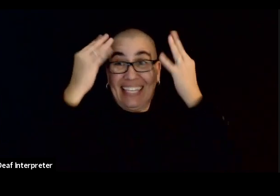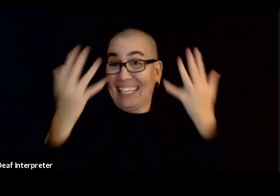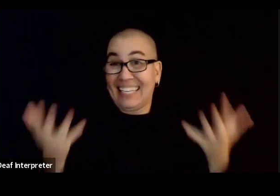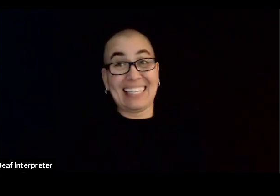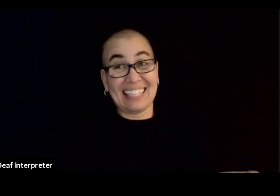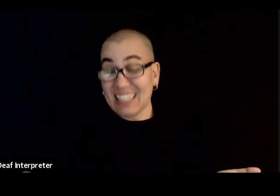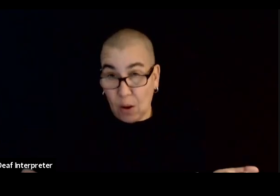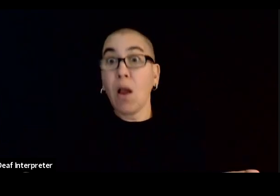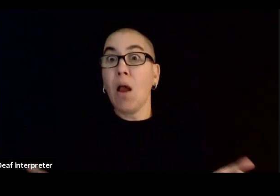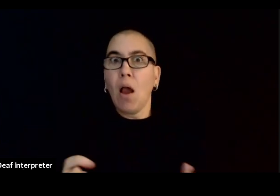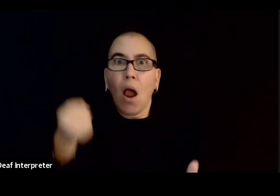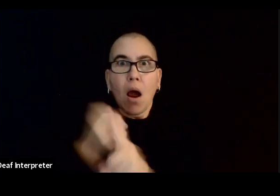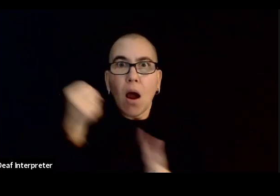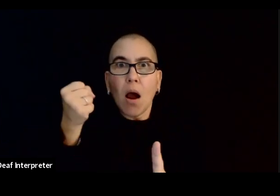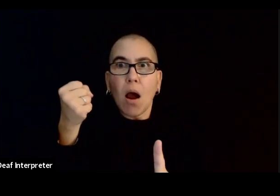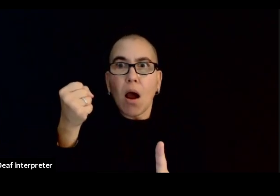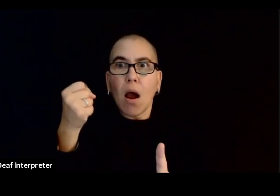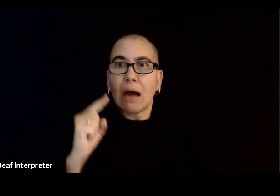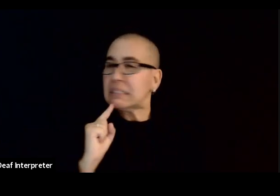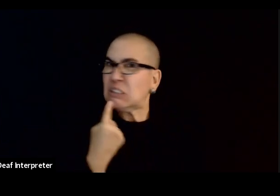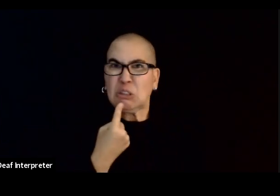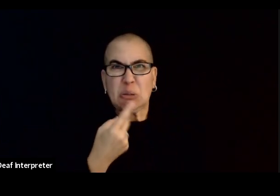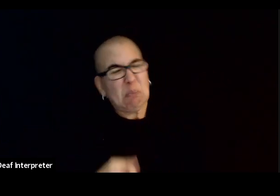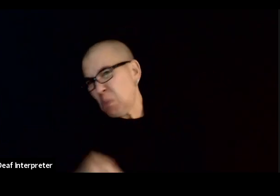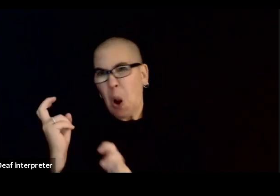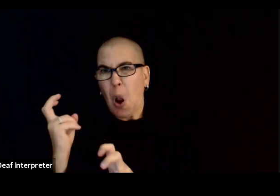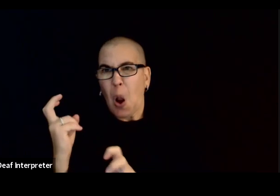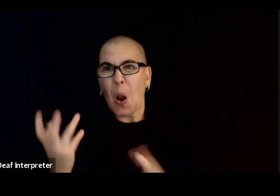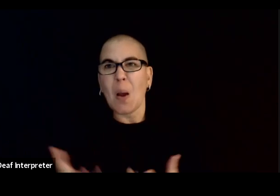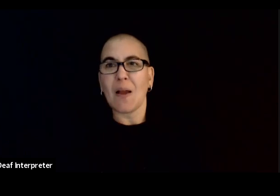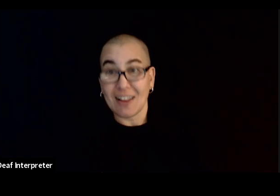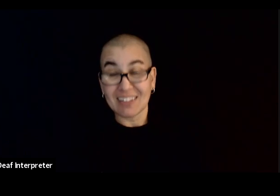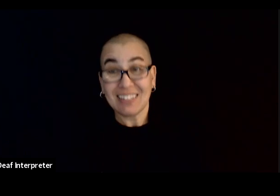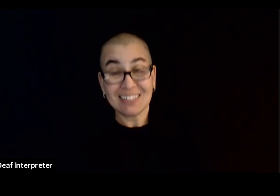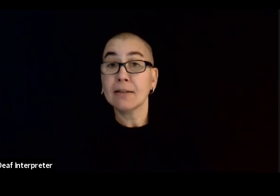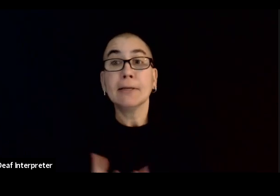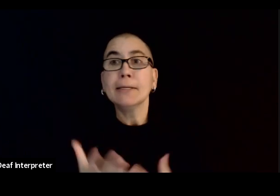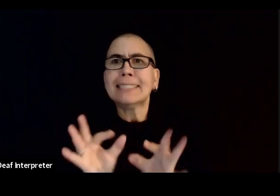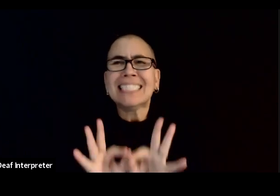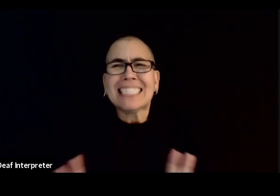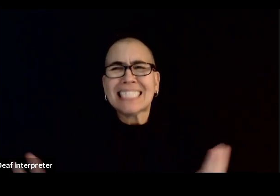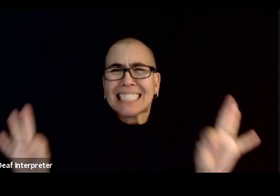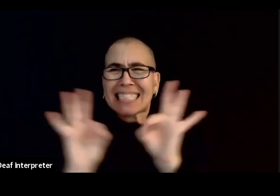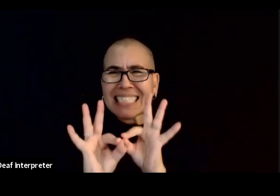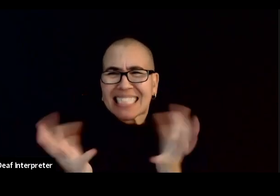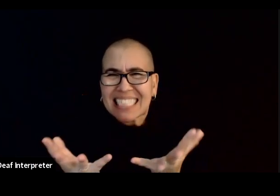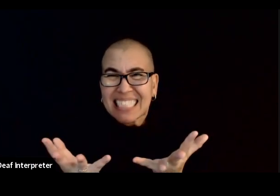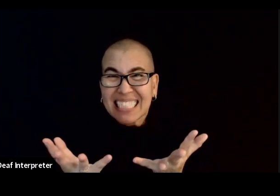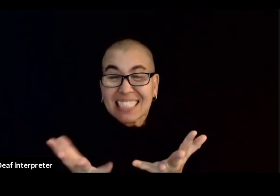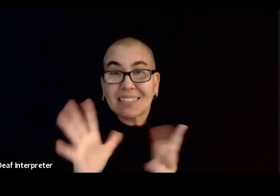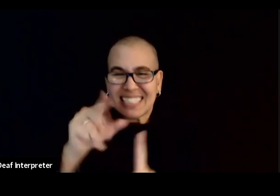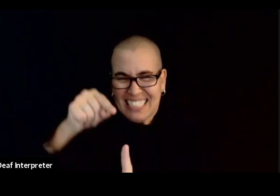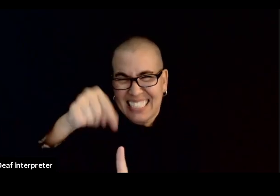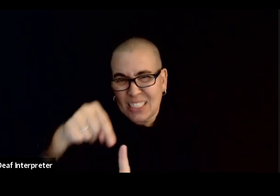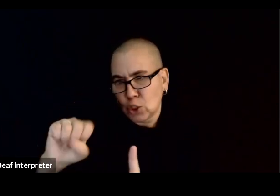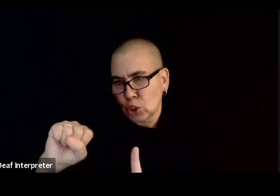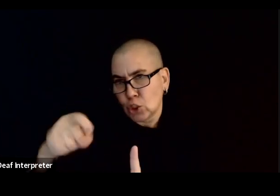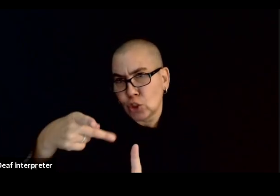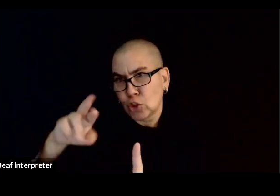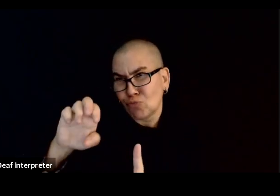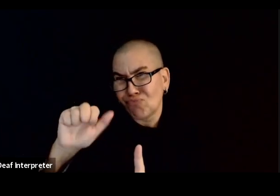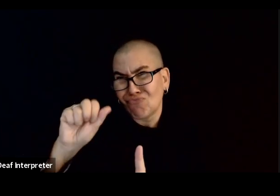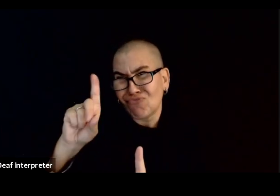more importantly is it's an infectious, contagious disease. And therefore, if I contract